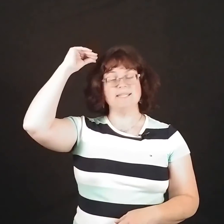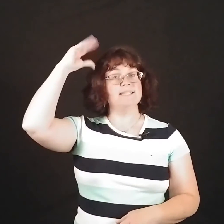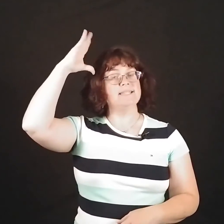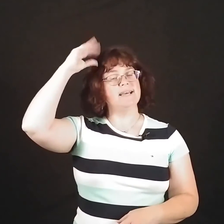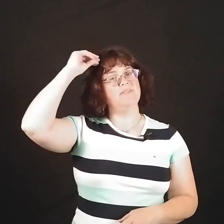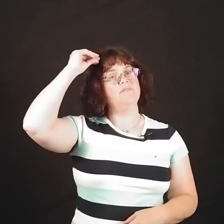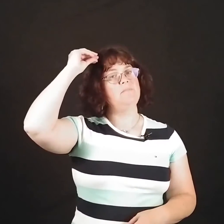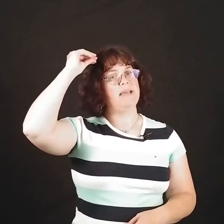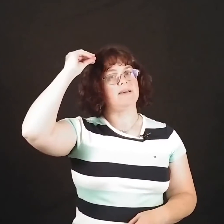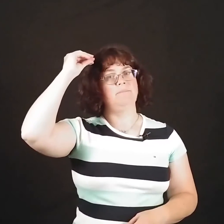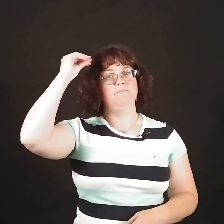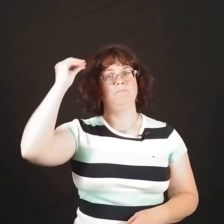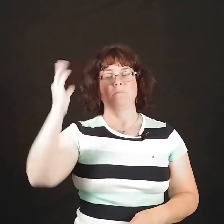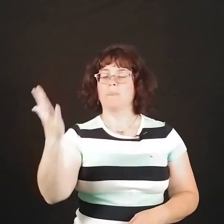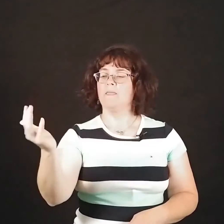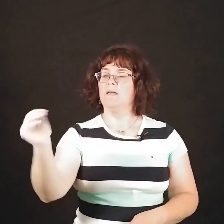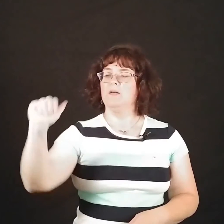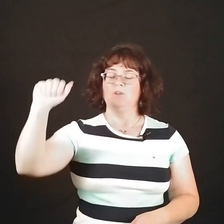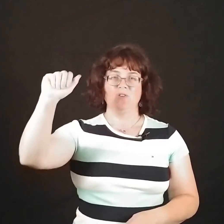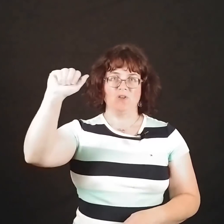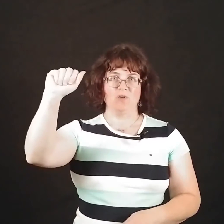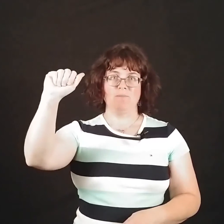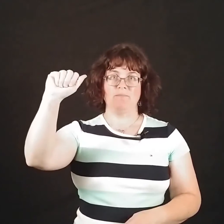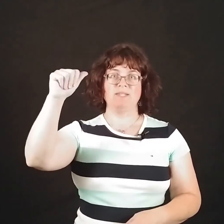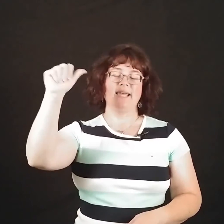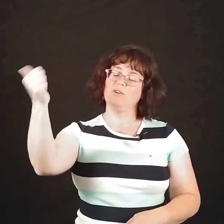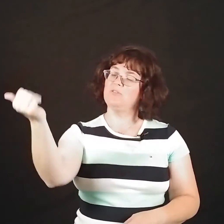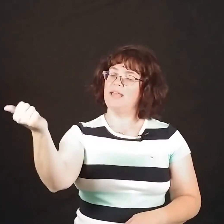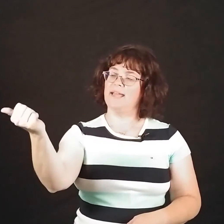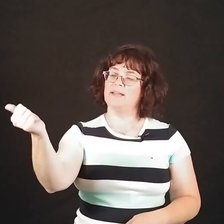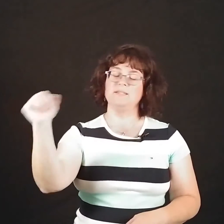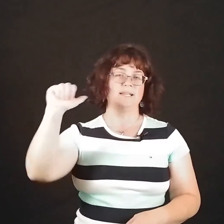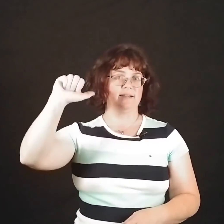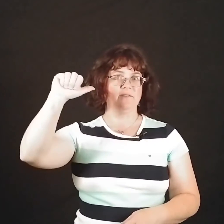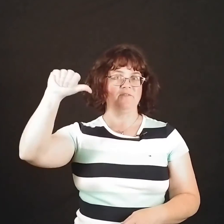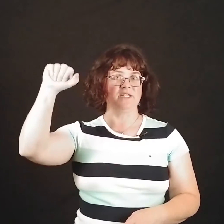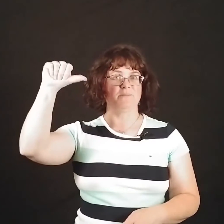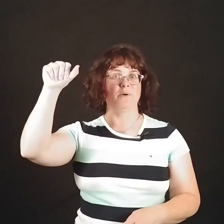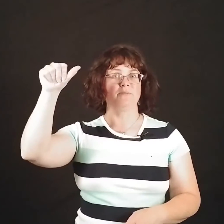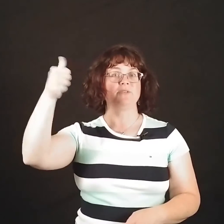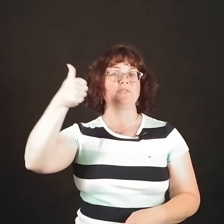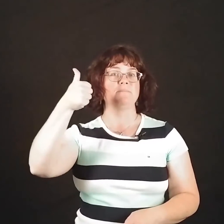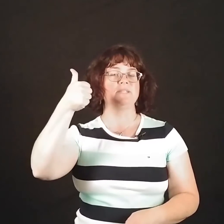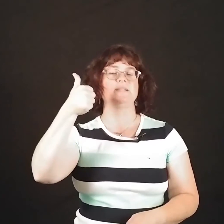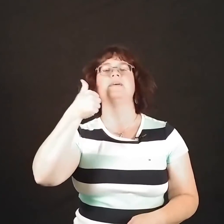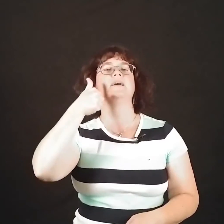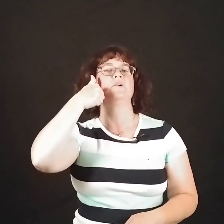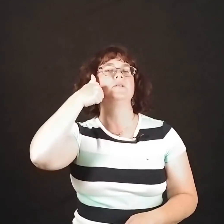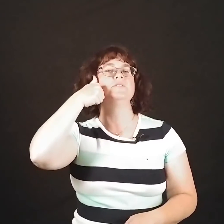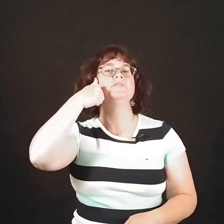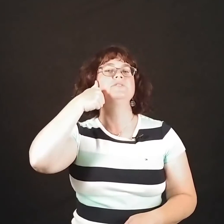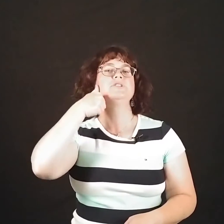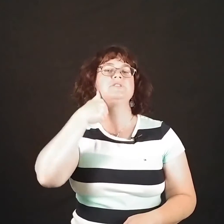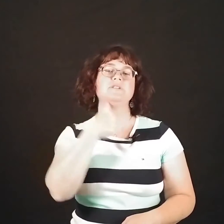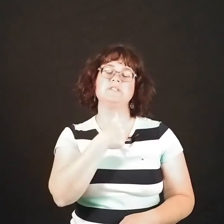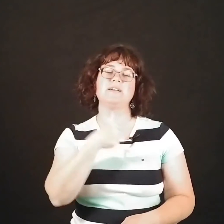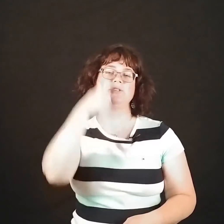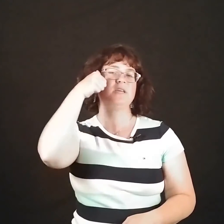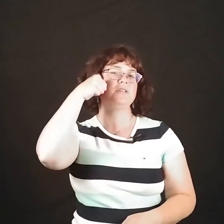is the sign for man, you take your hand in a little fist with your thumb sticking out, and you're just going to touch the edge of